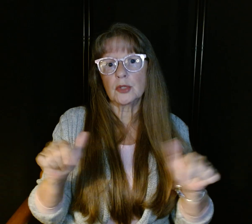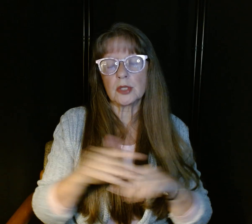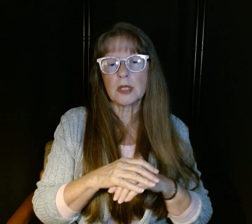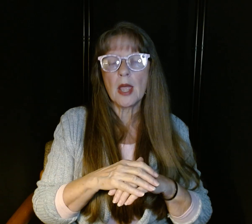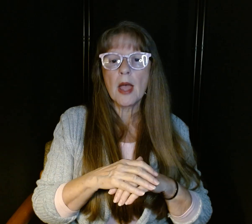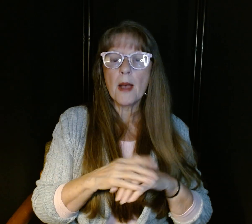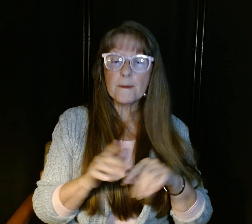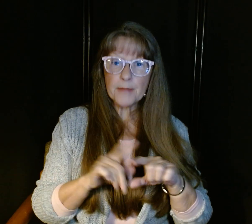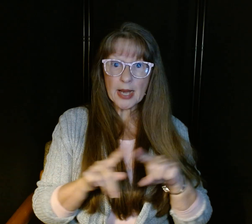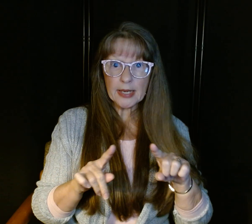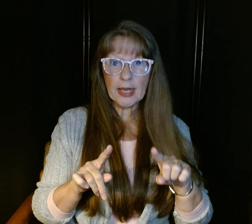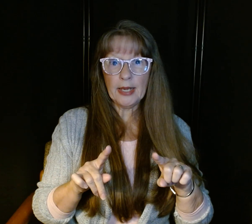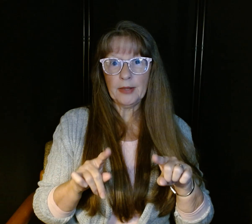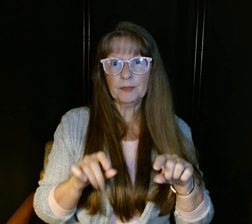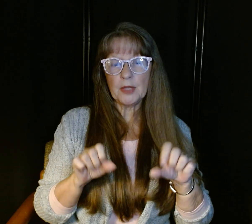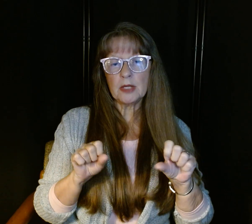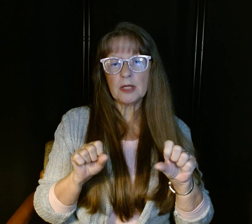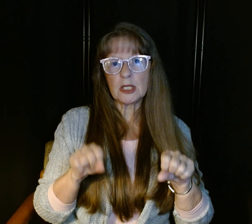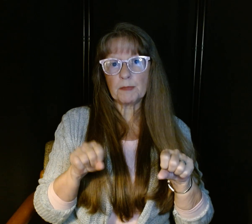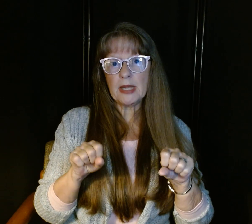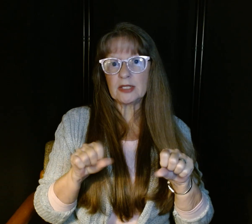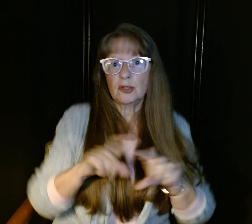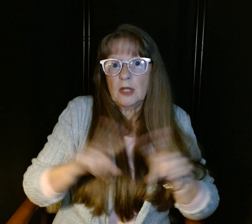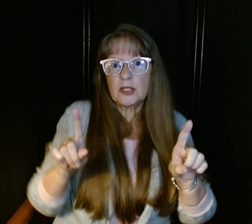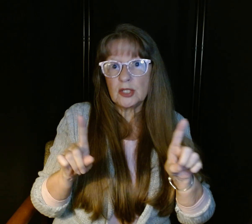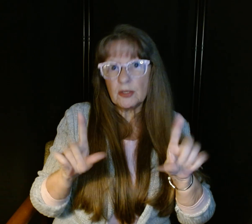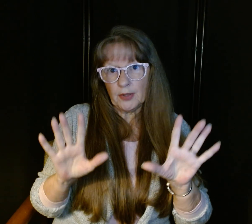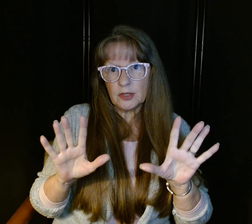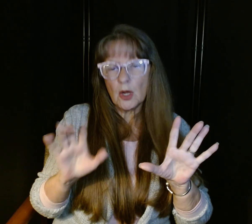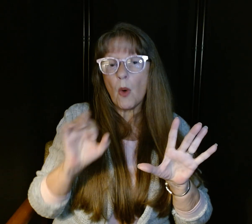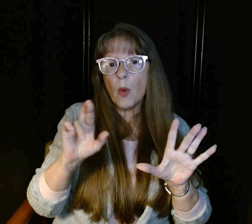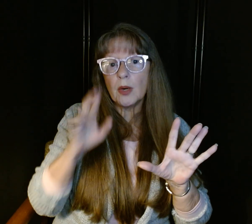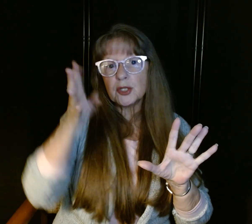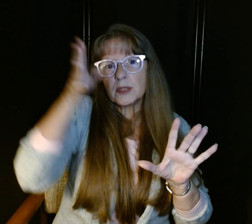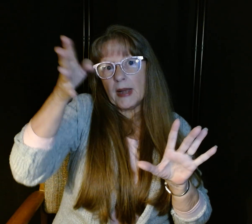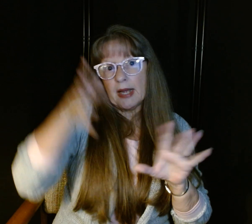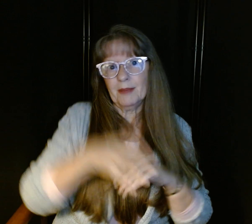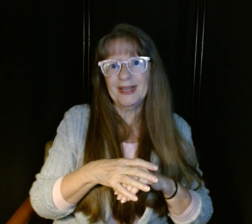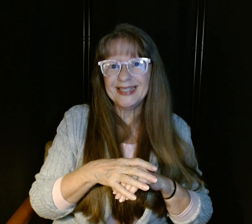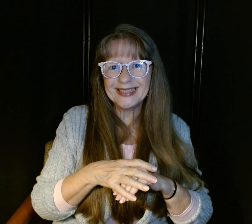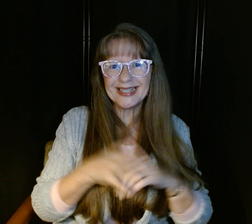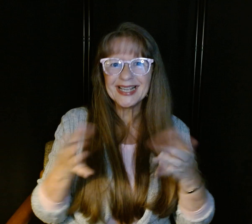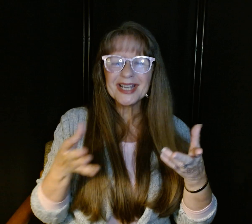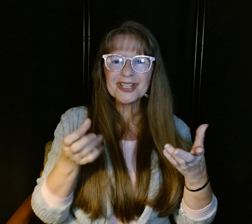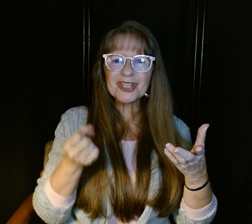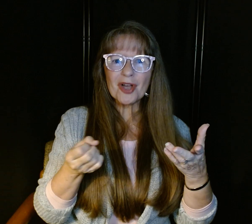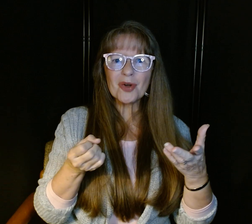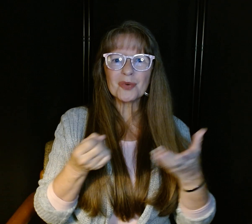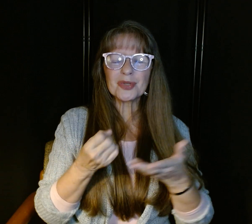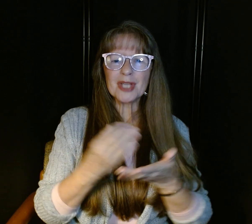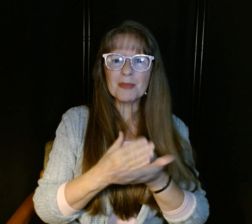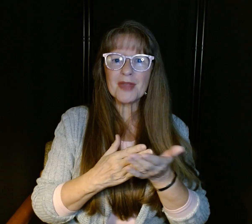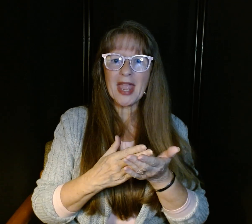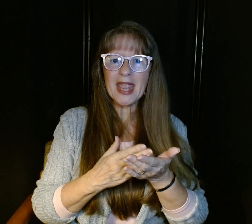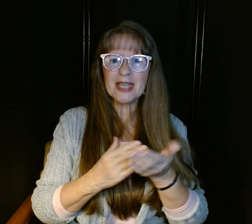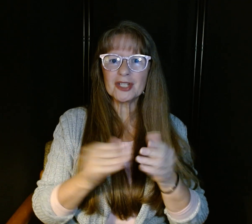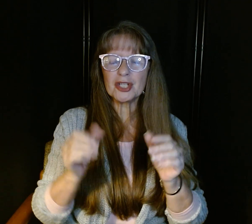languages, but it's different, or it's just made up. So some of the hand